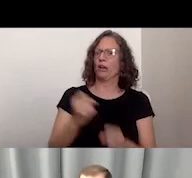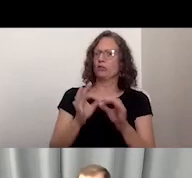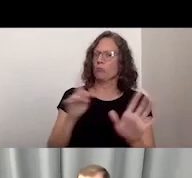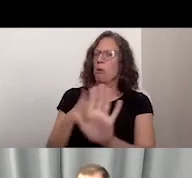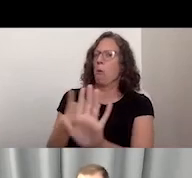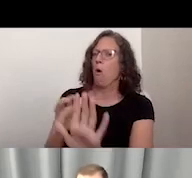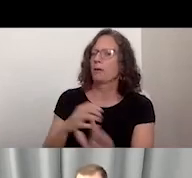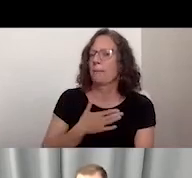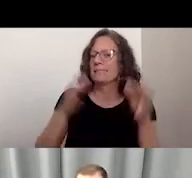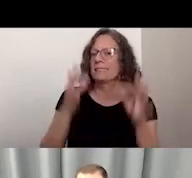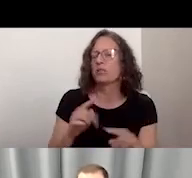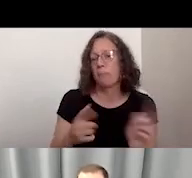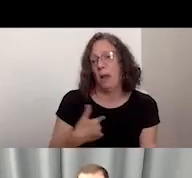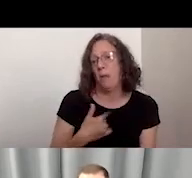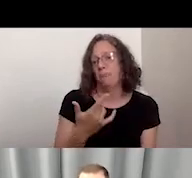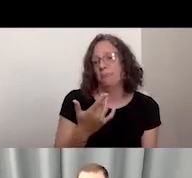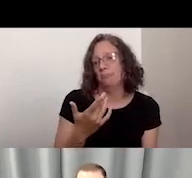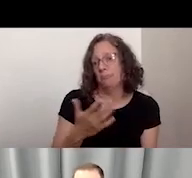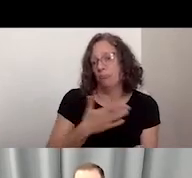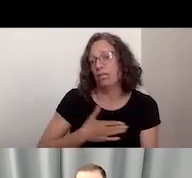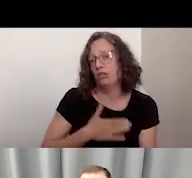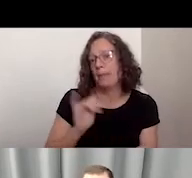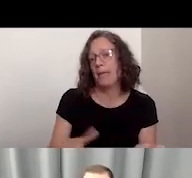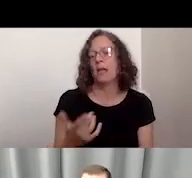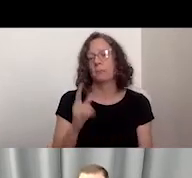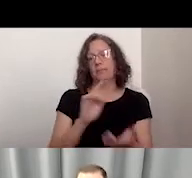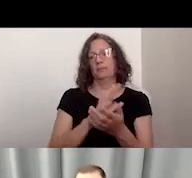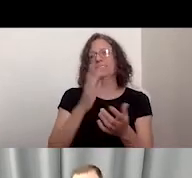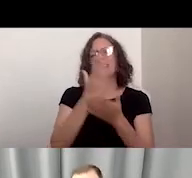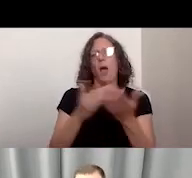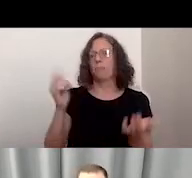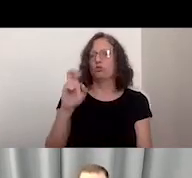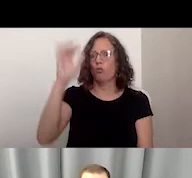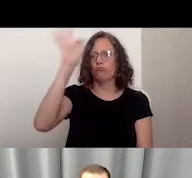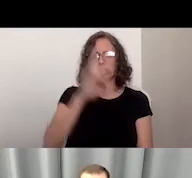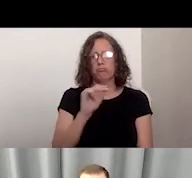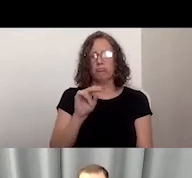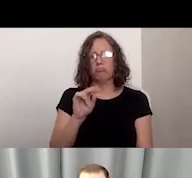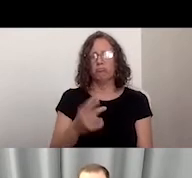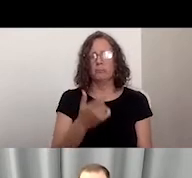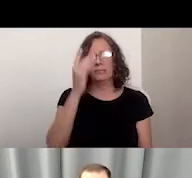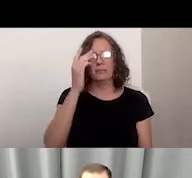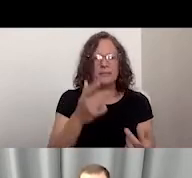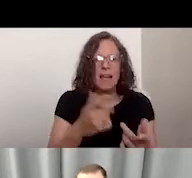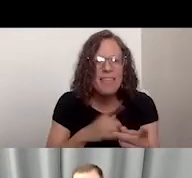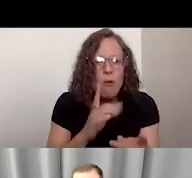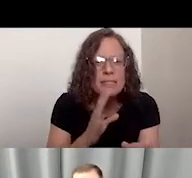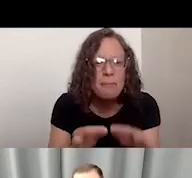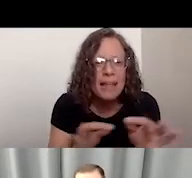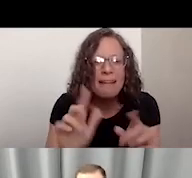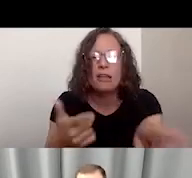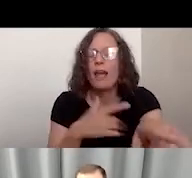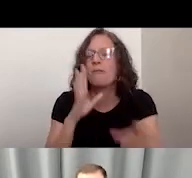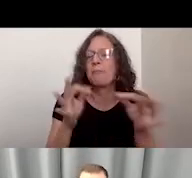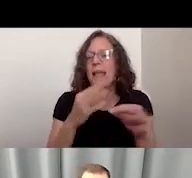nice thing because that tells me, well, they're aware of the law and they're asking me. I really do appreciate that.